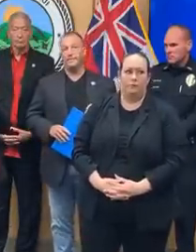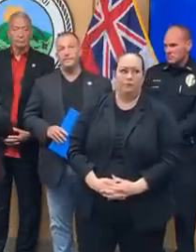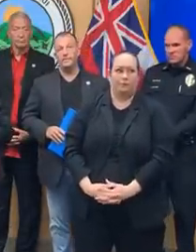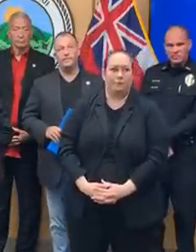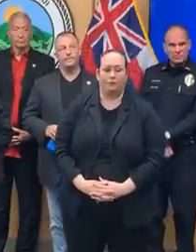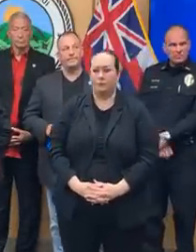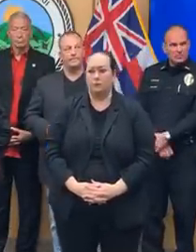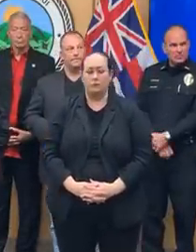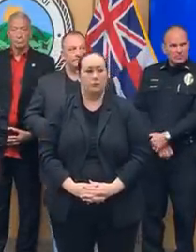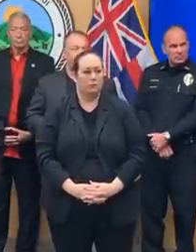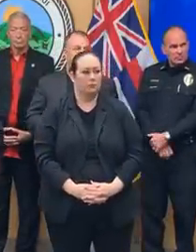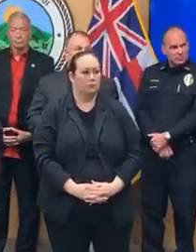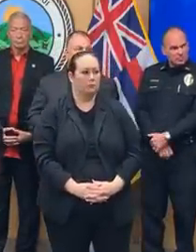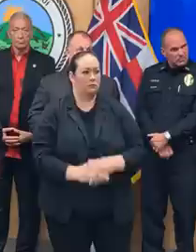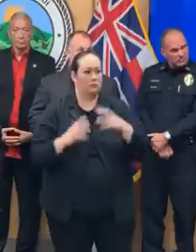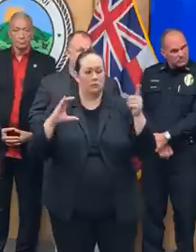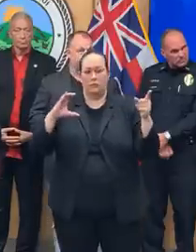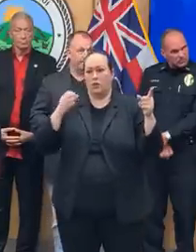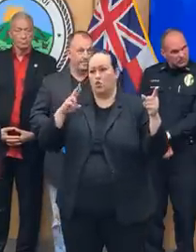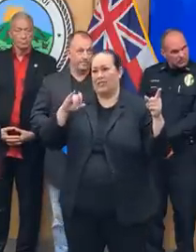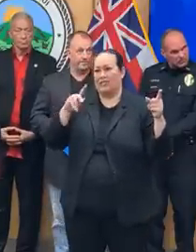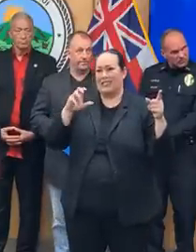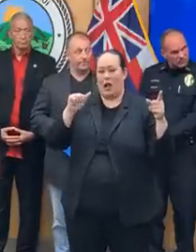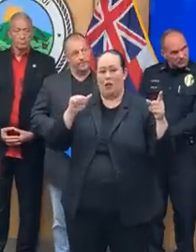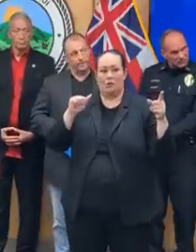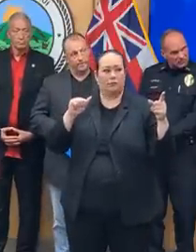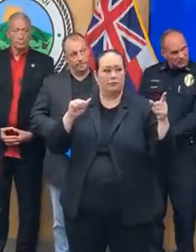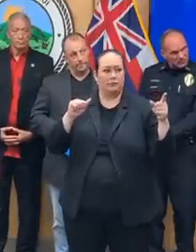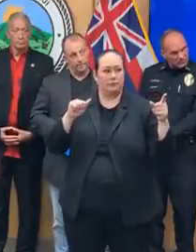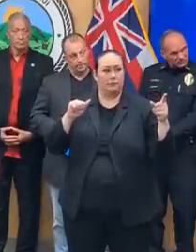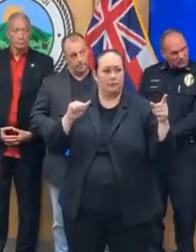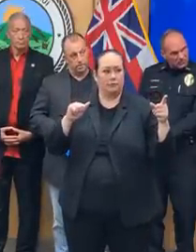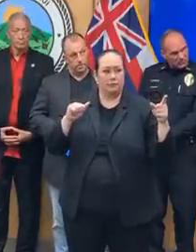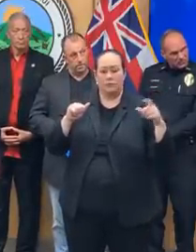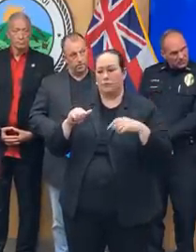I'm going to go here. Christina, name and news organization, please. The